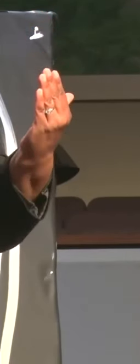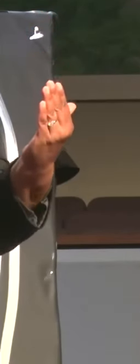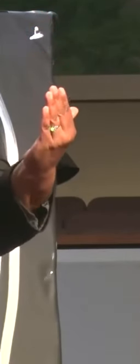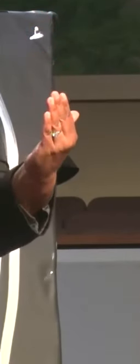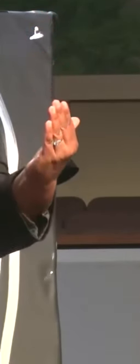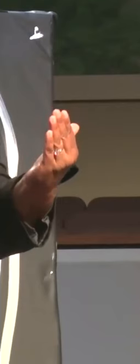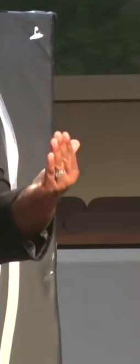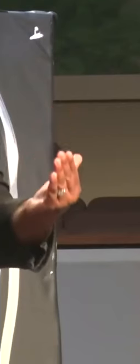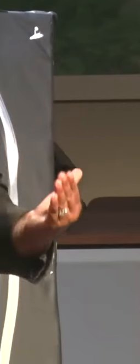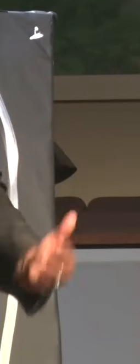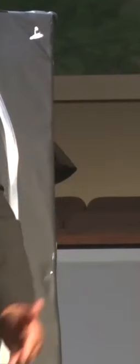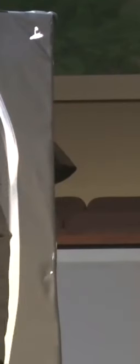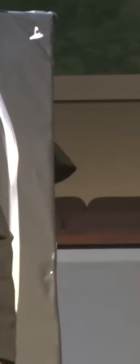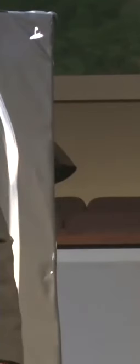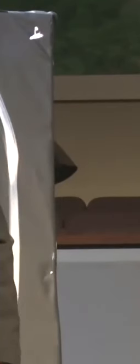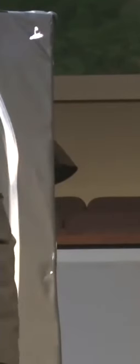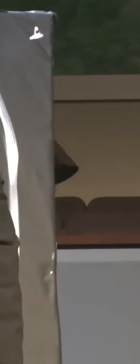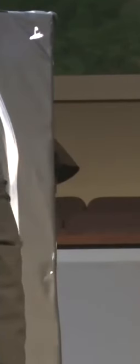and it's